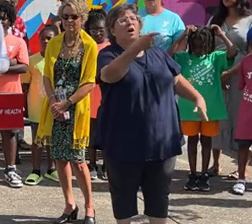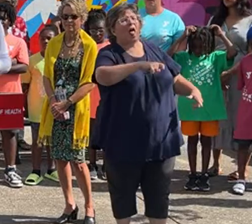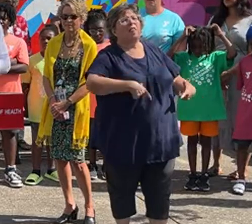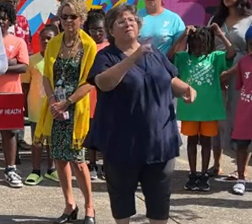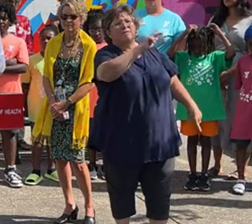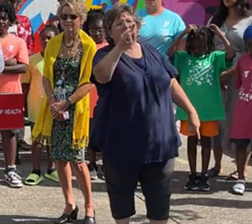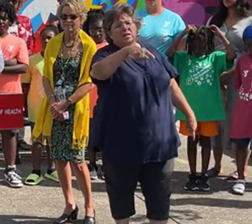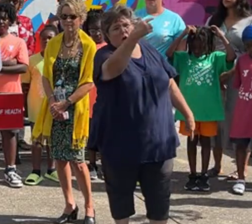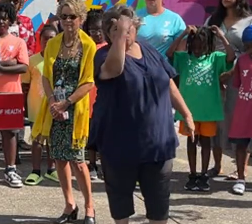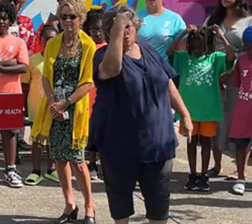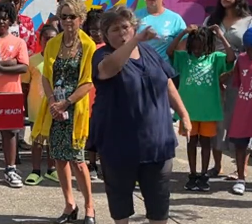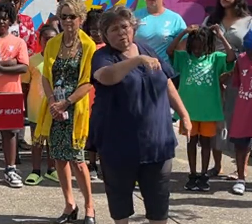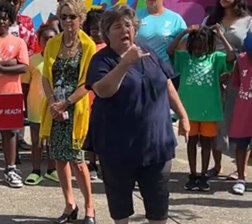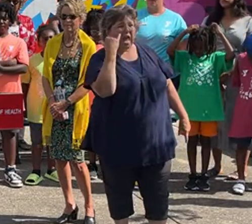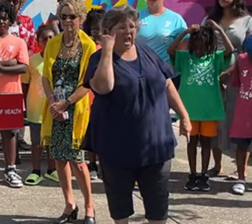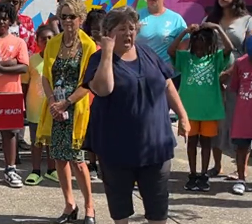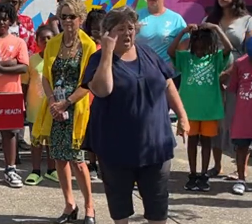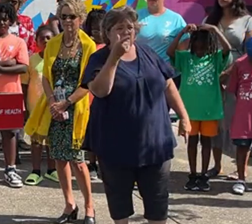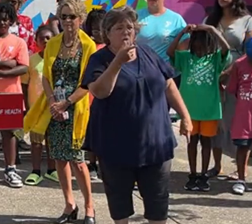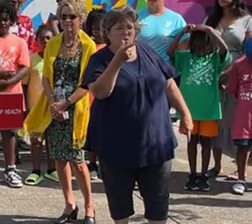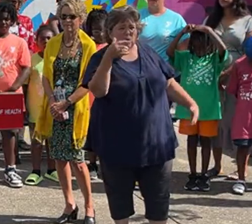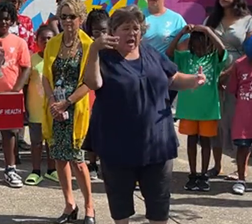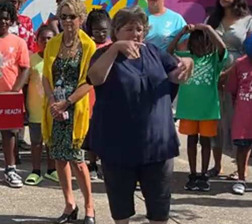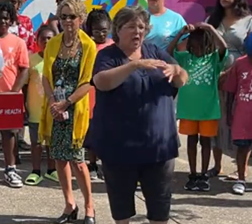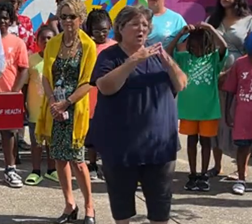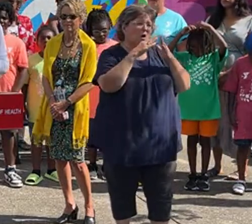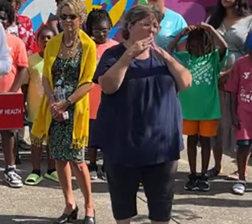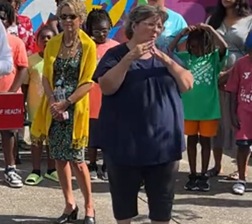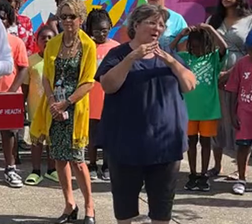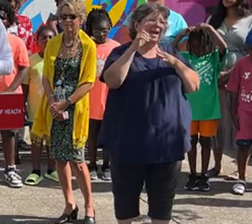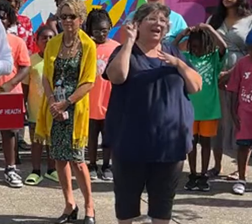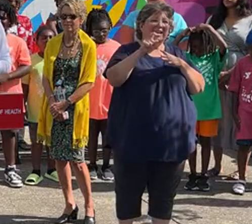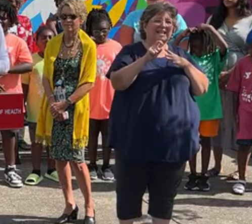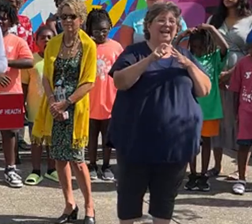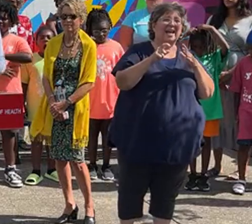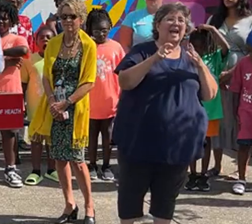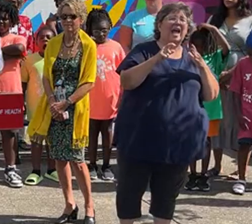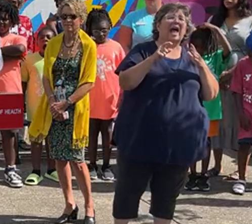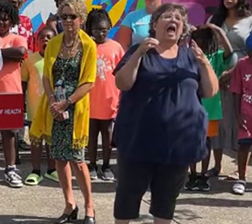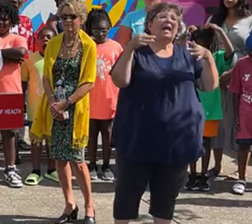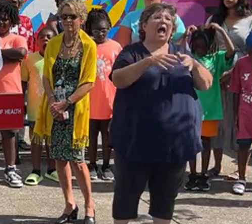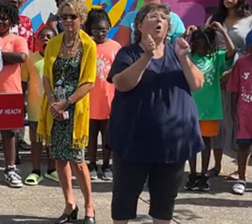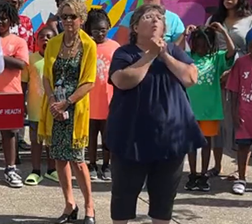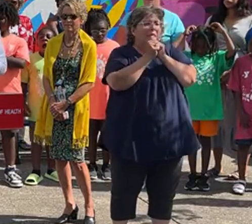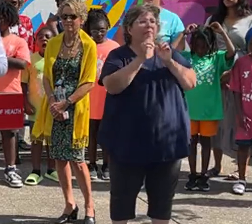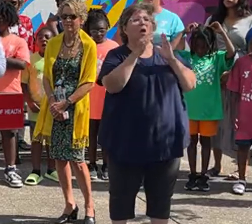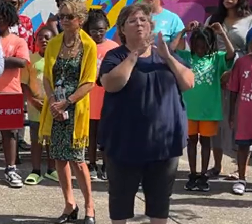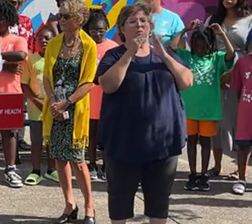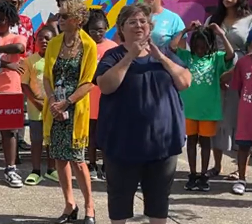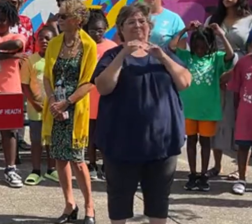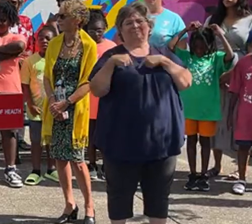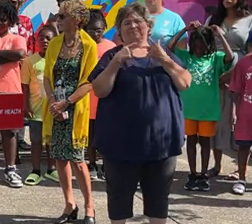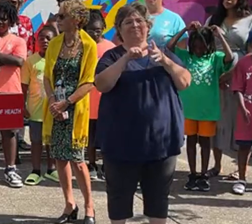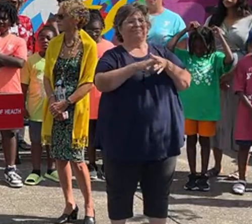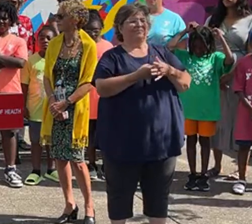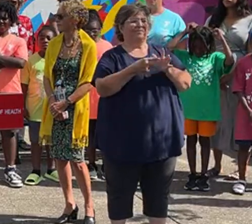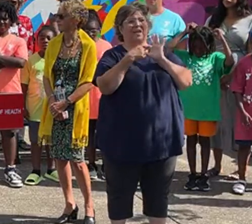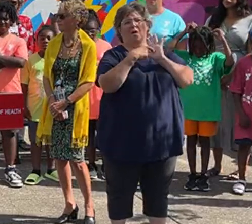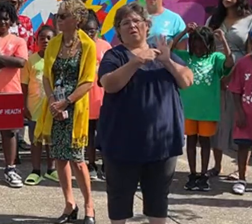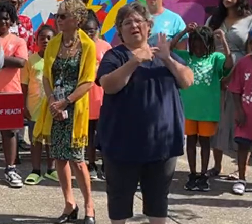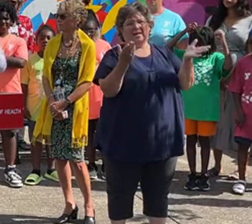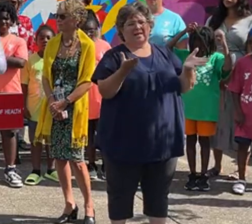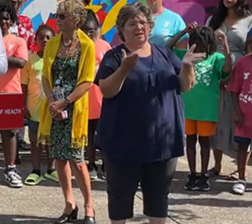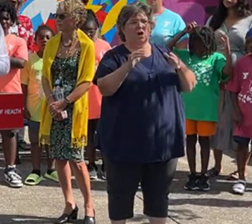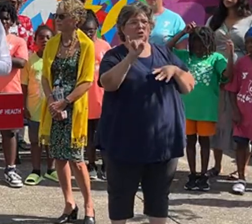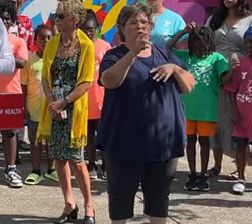And as we know, if we gather in our community, we need to gather with our community. And from the beginning, our representatives